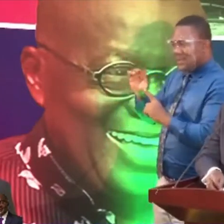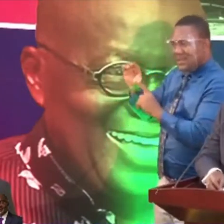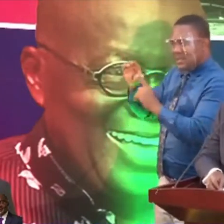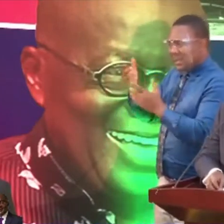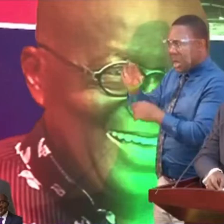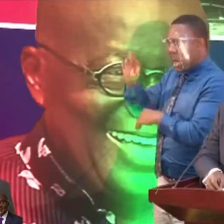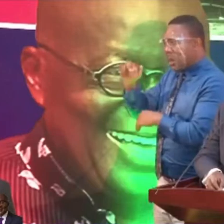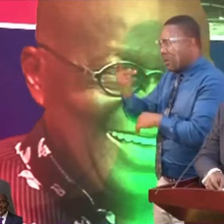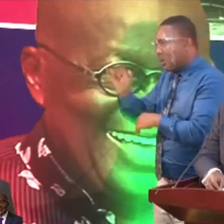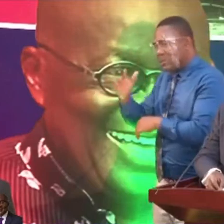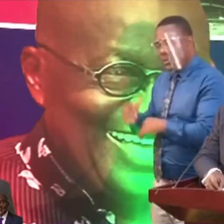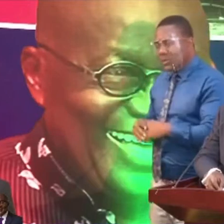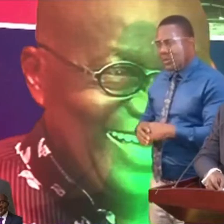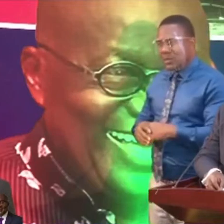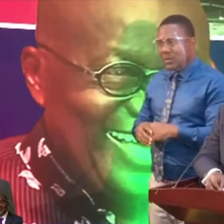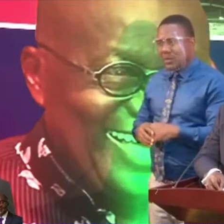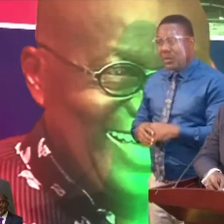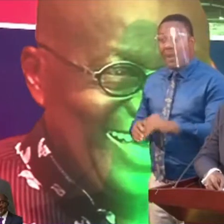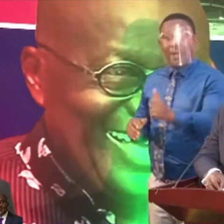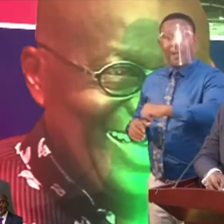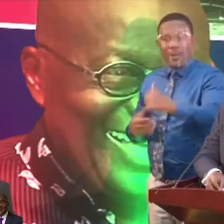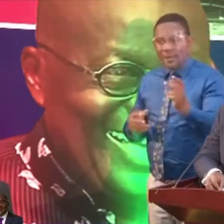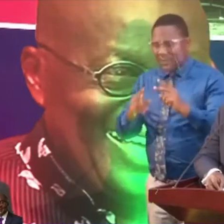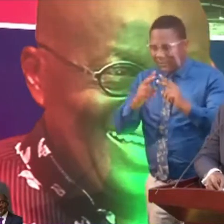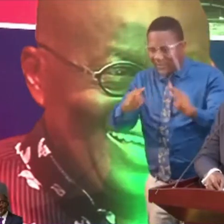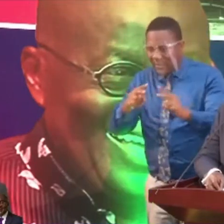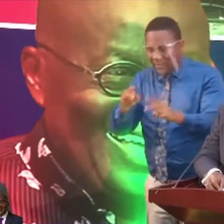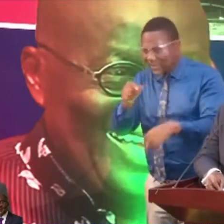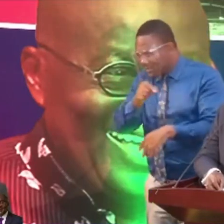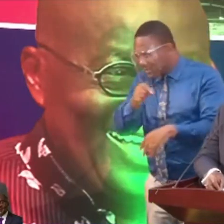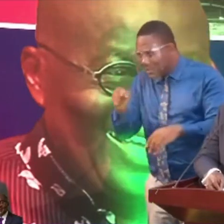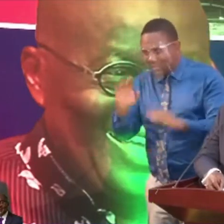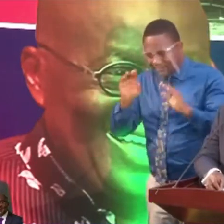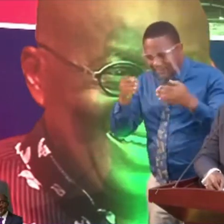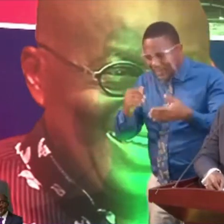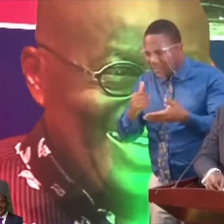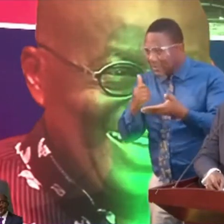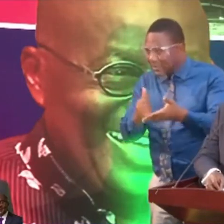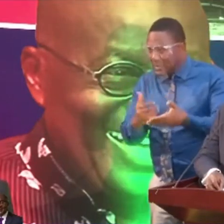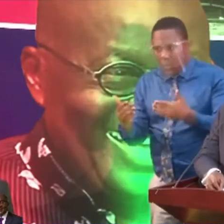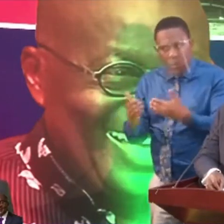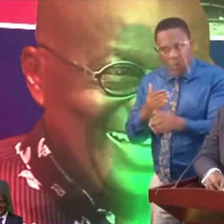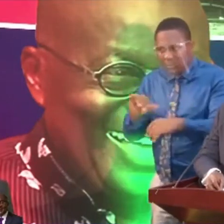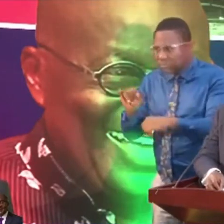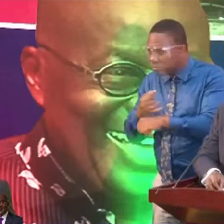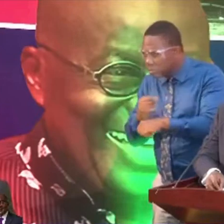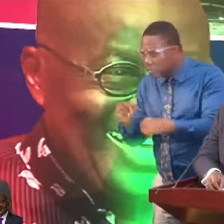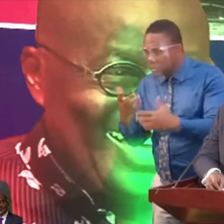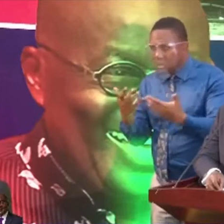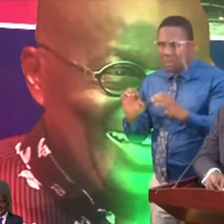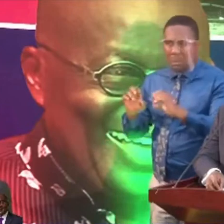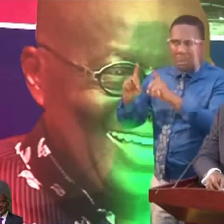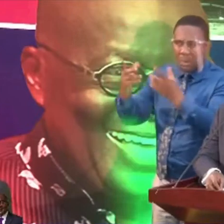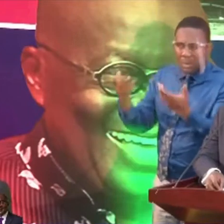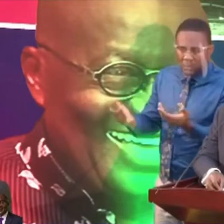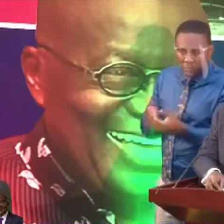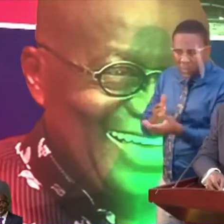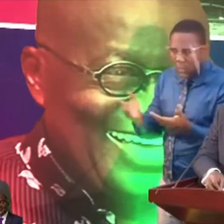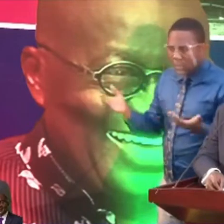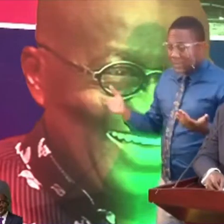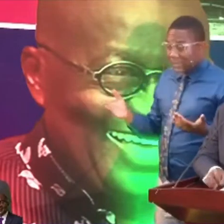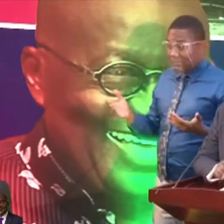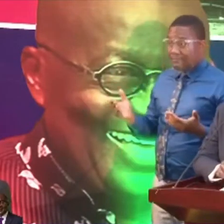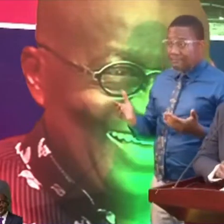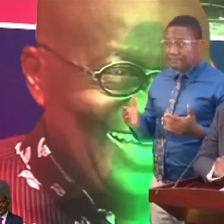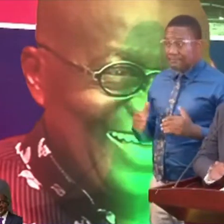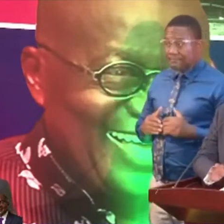doing big infrastructure to drive development across, whether it's industrial infrastructure, educational infrastructure, and so on.